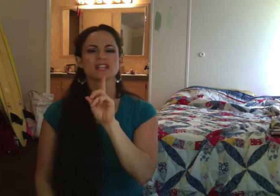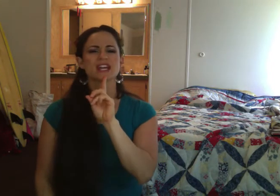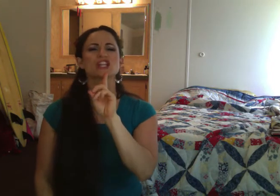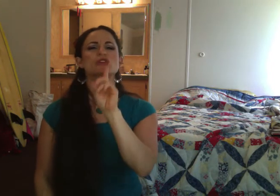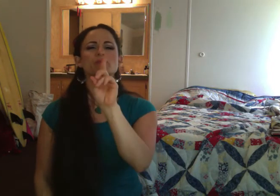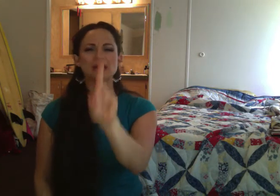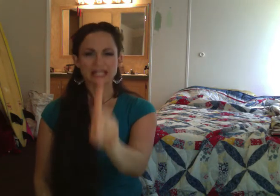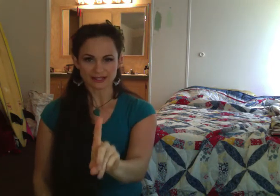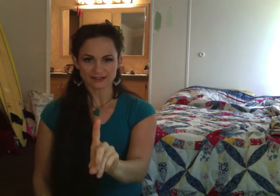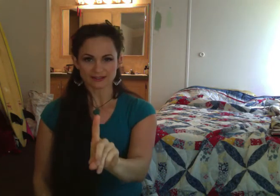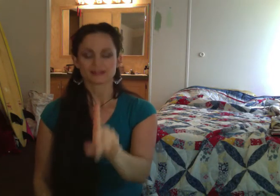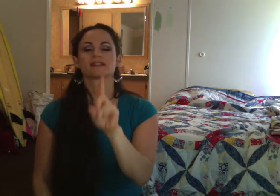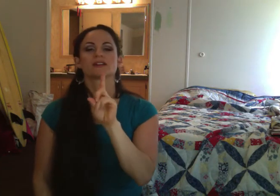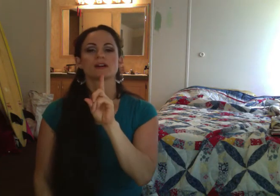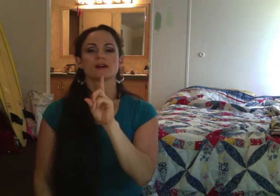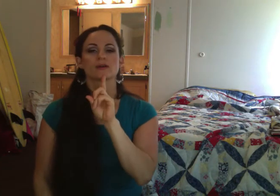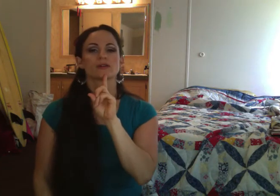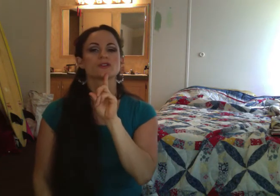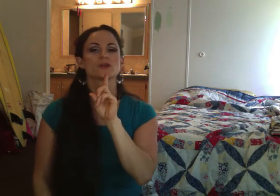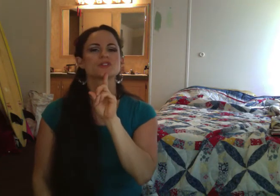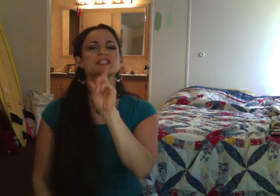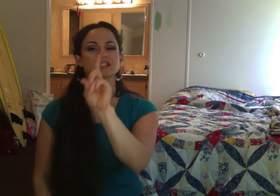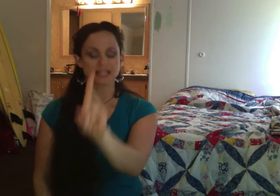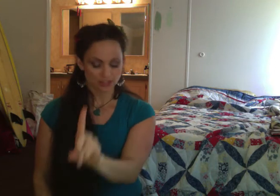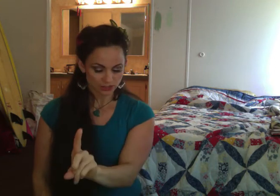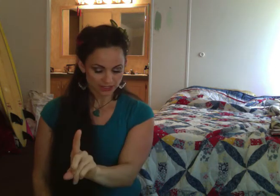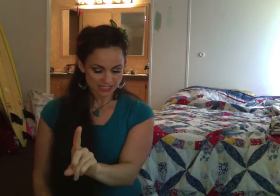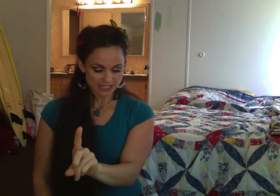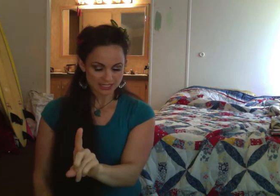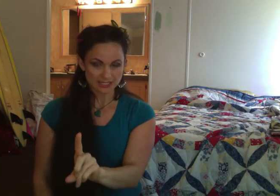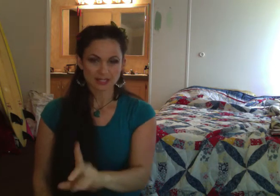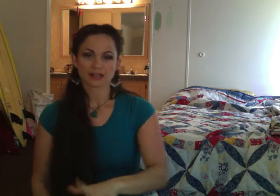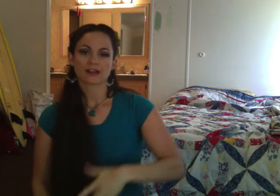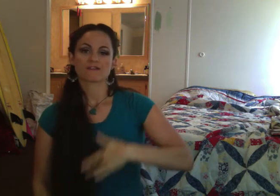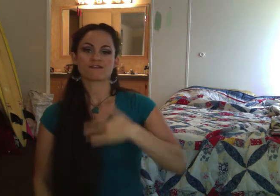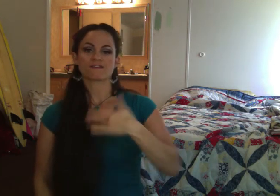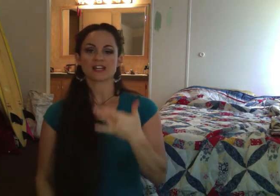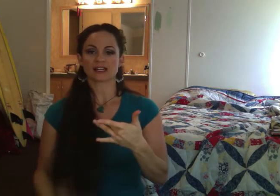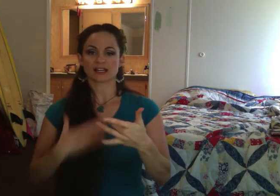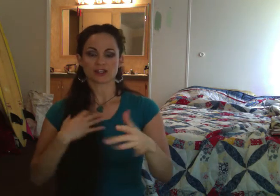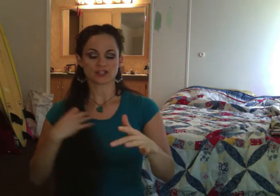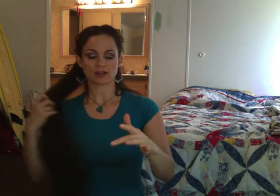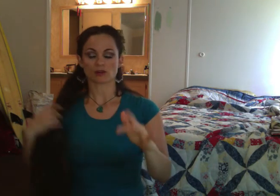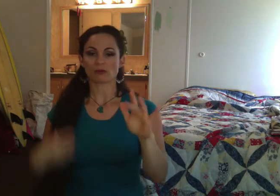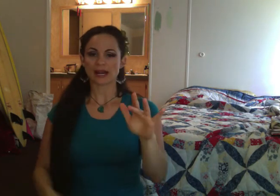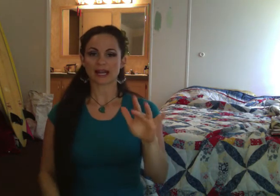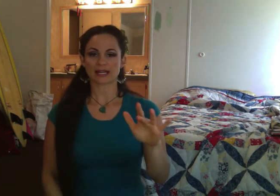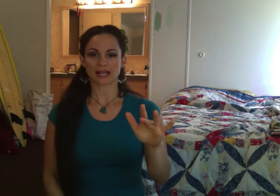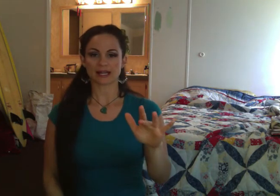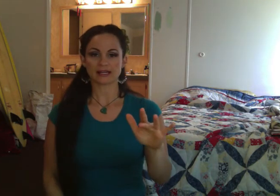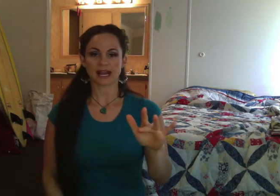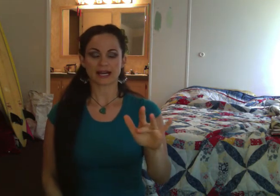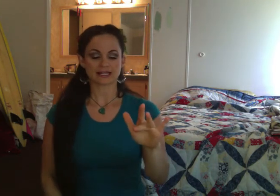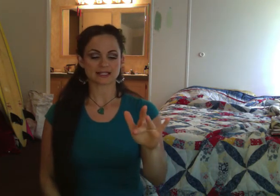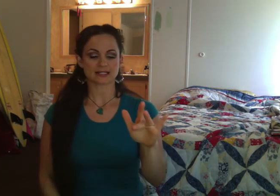it, you mean it. So singleness, feeling. You take your right hand again, and it's